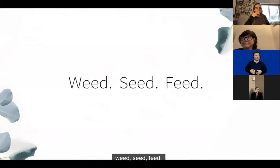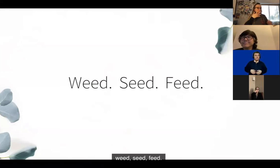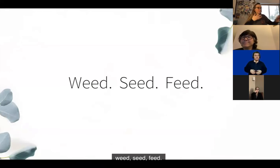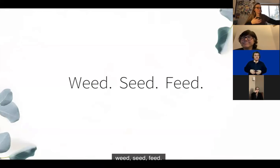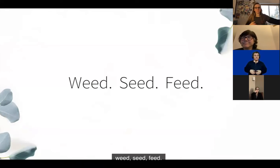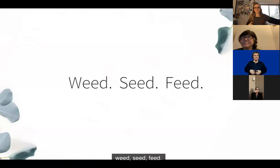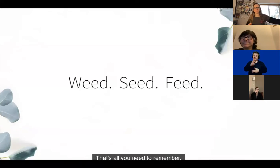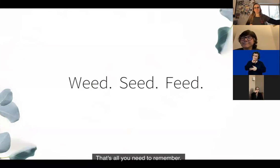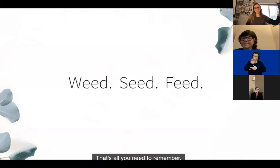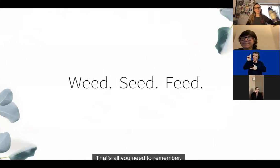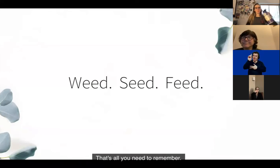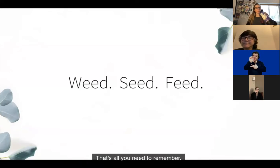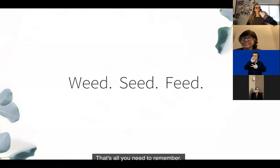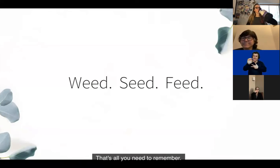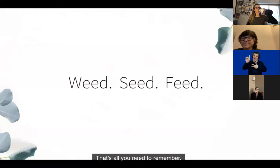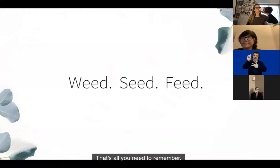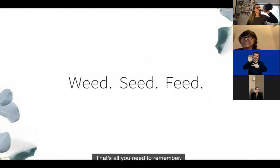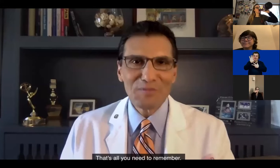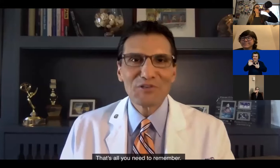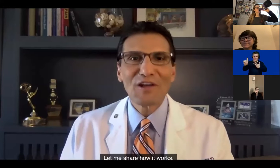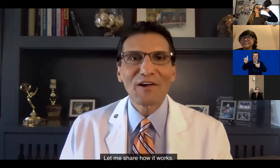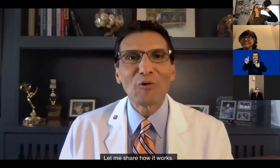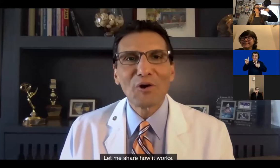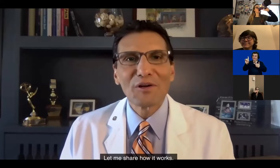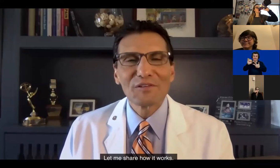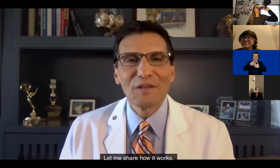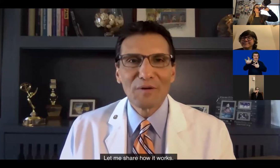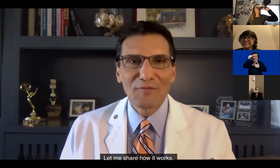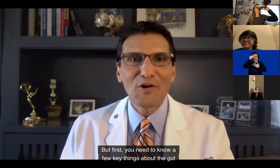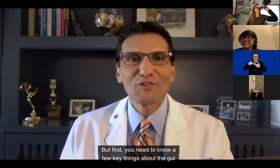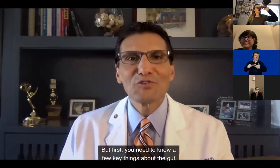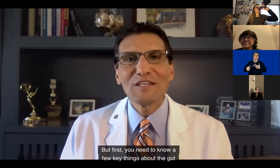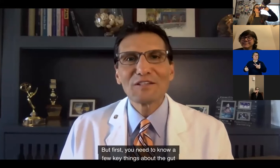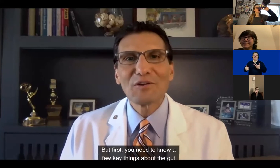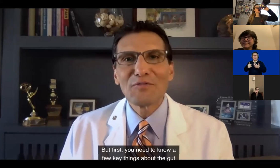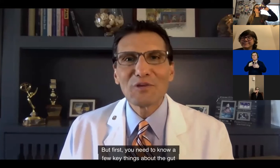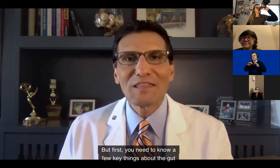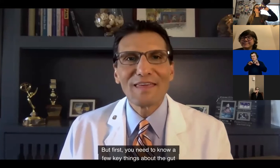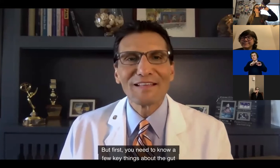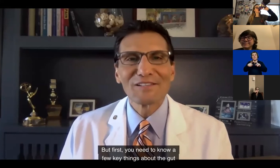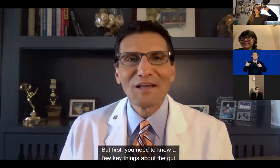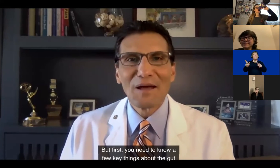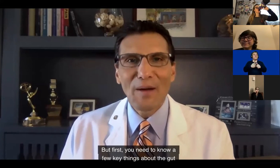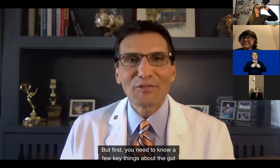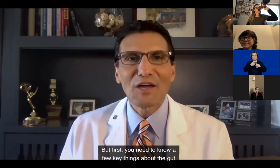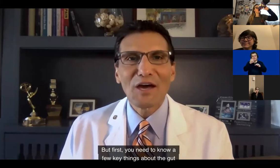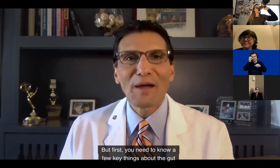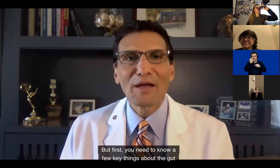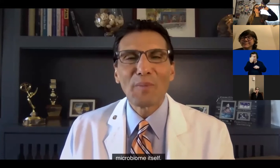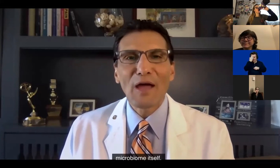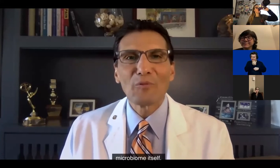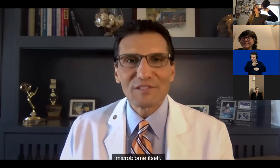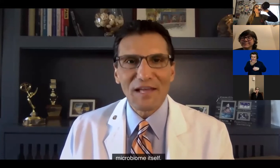seed, feed. That's all you need to remember. Let me share how it works. But first, you need to know a few key things about the